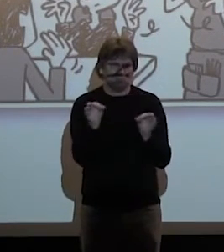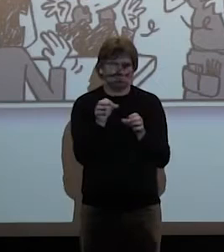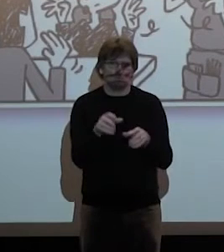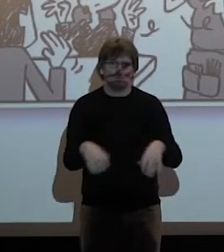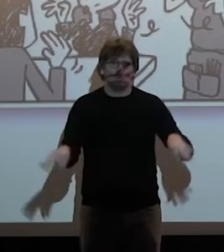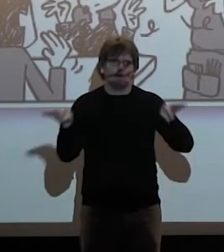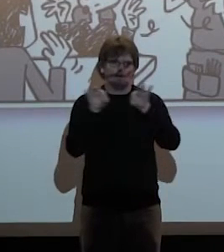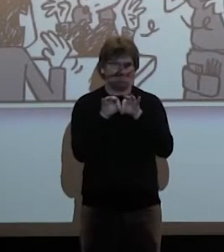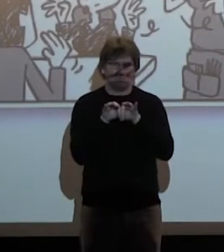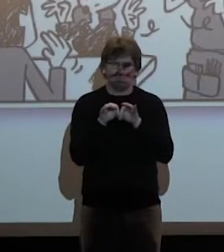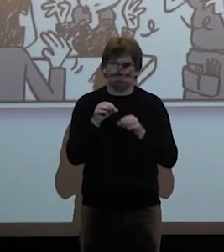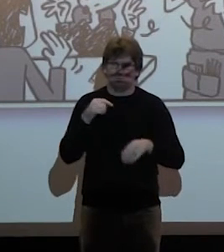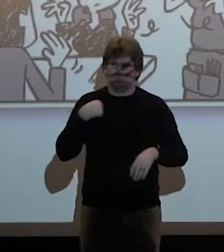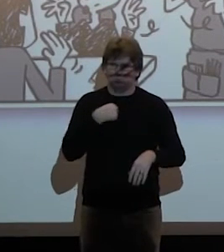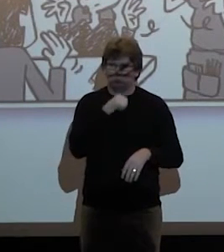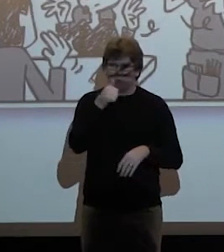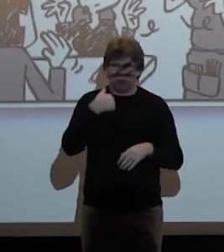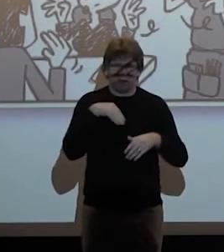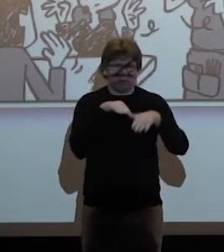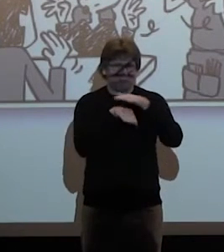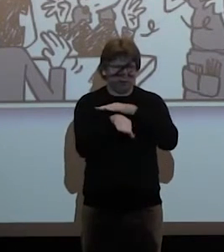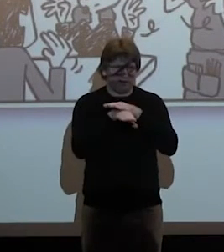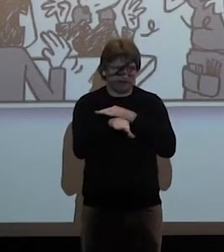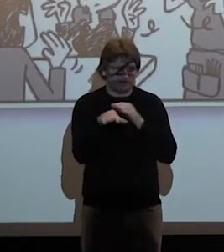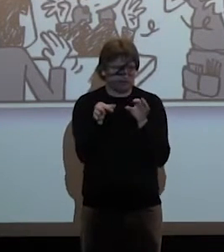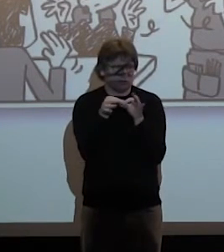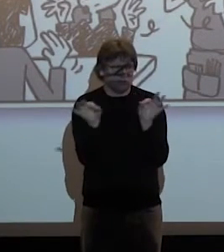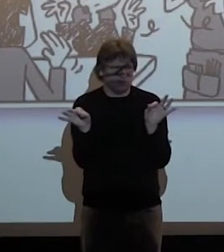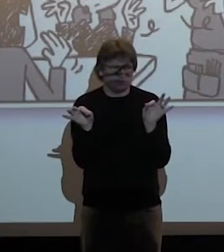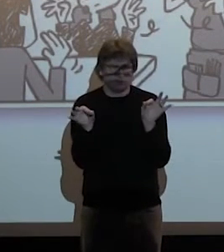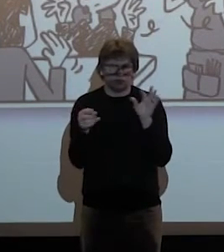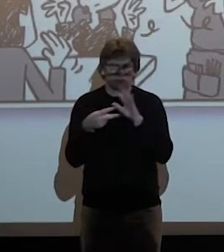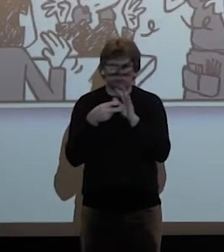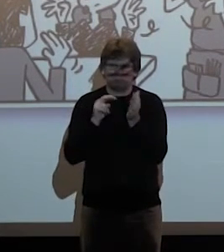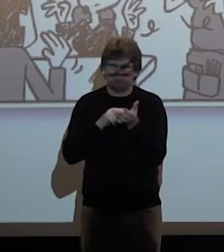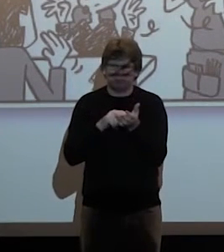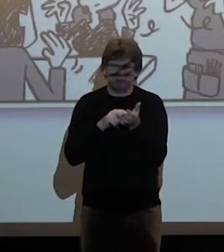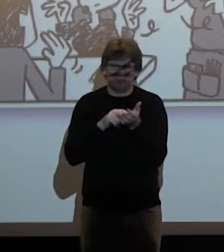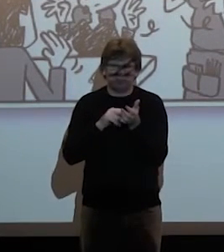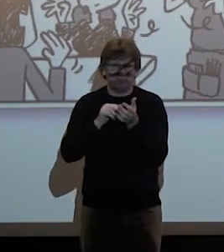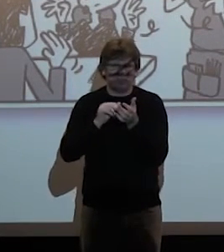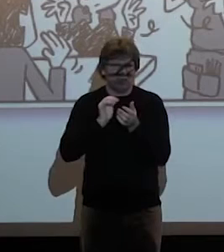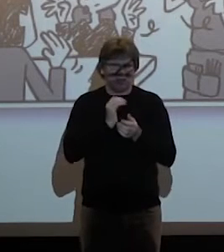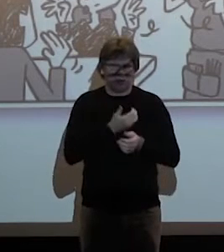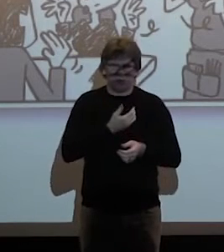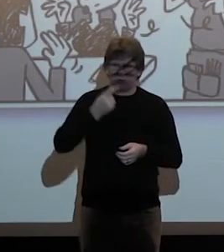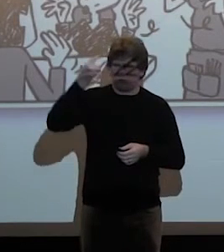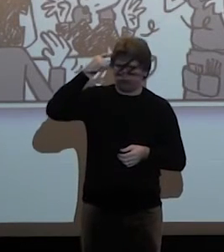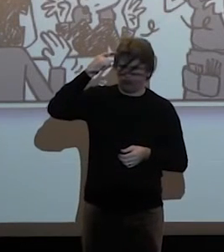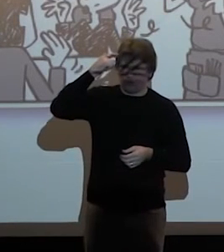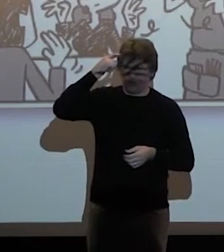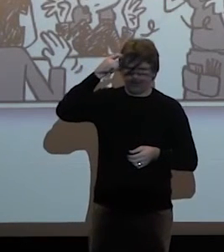But again, it goes back to this idea of language, defining our terms, the importance of language, having access to language.